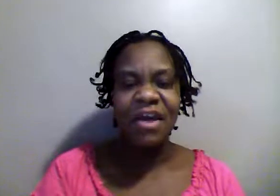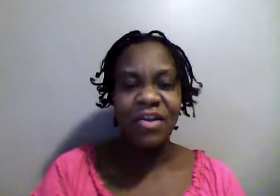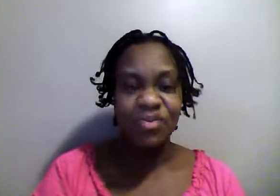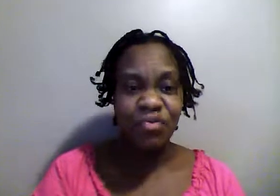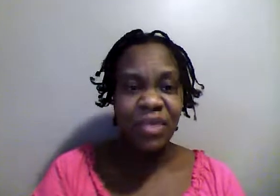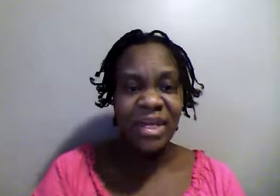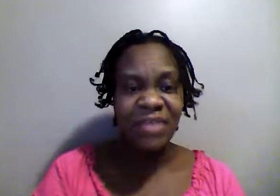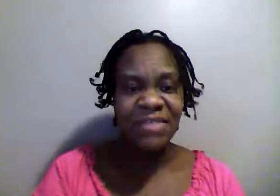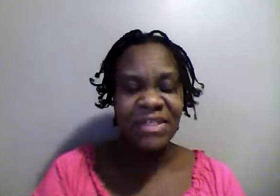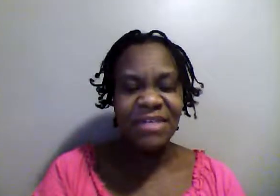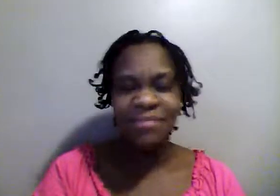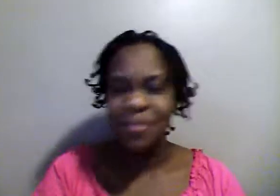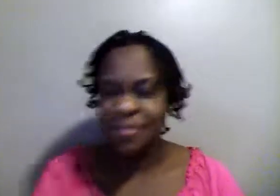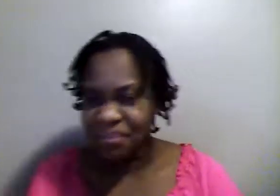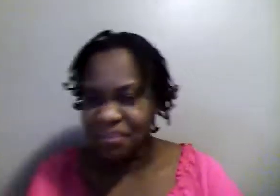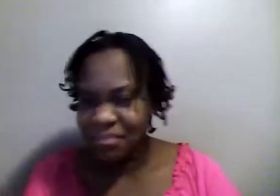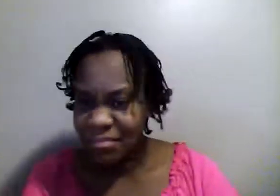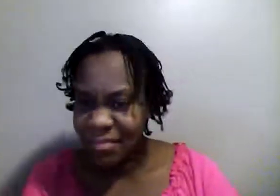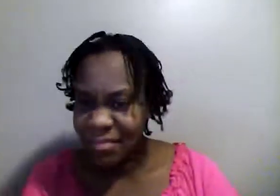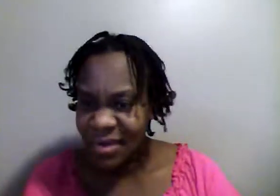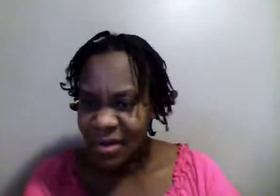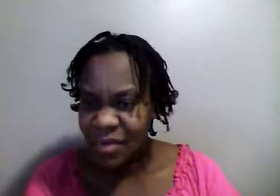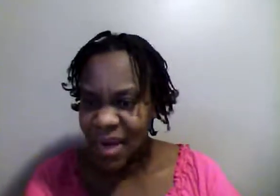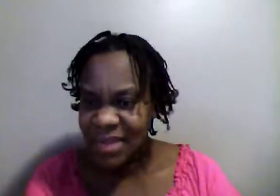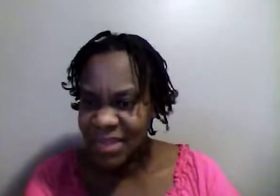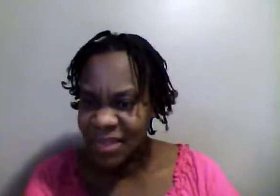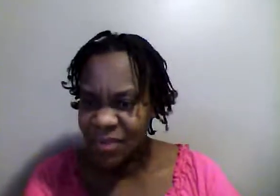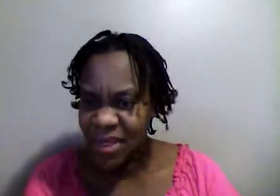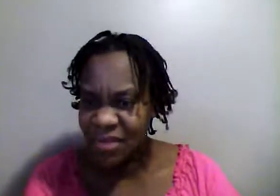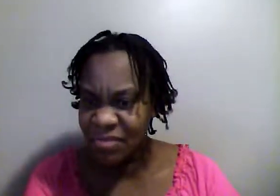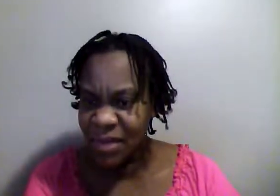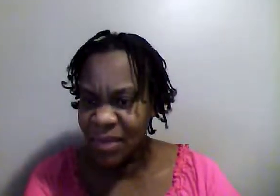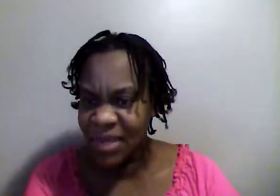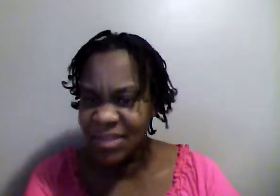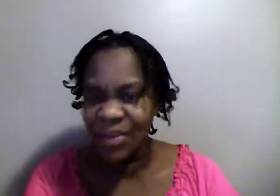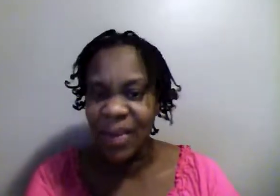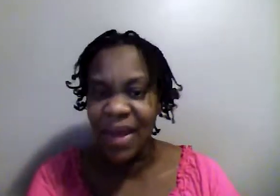true leaves. And why it says within 3 weeks. Okay.